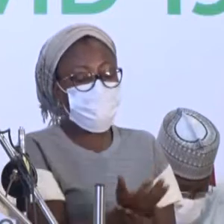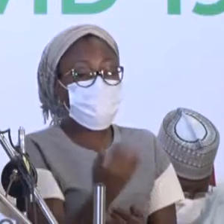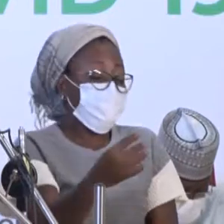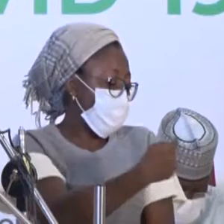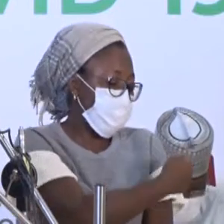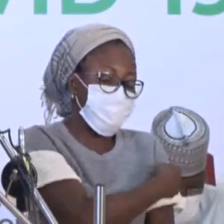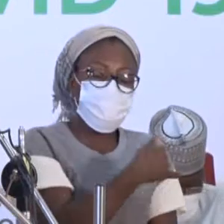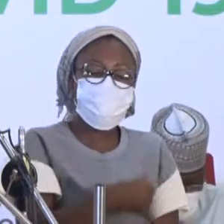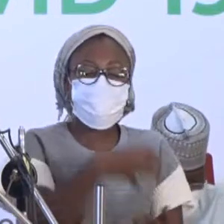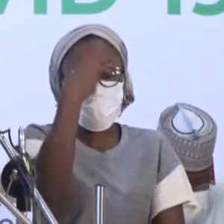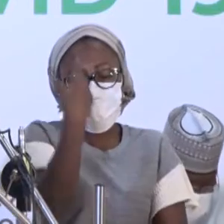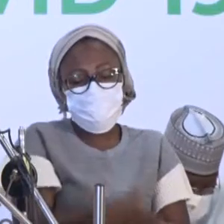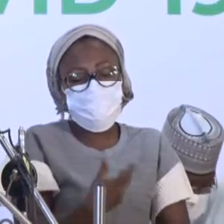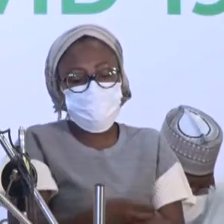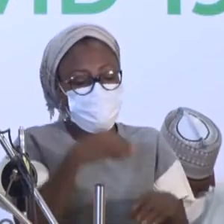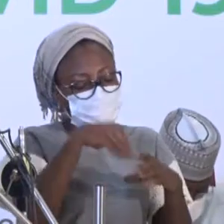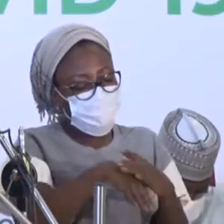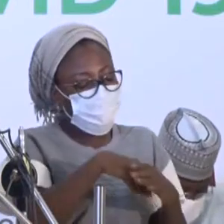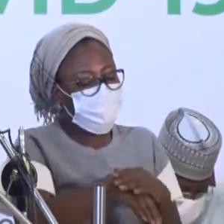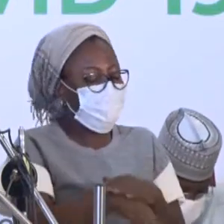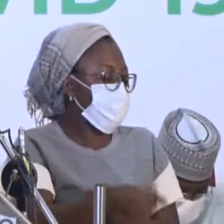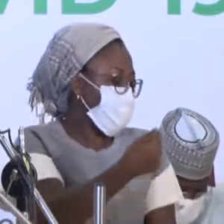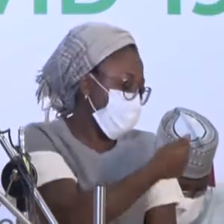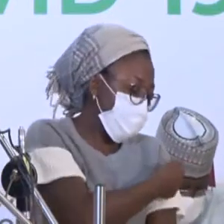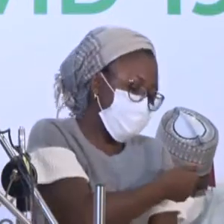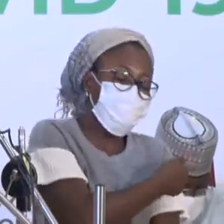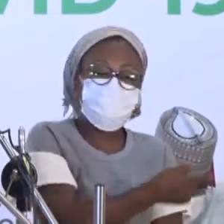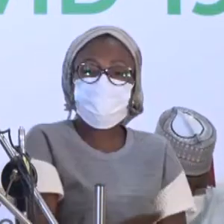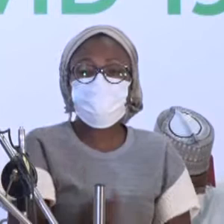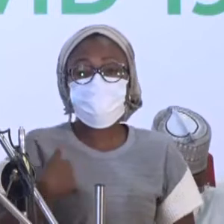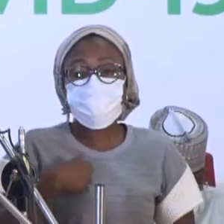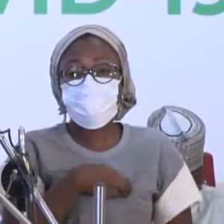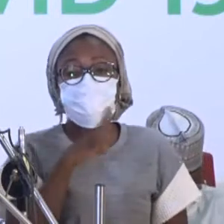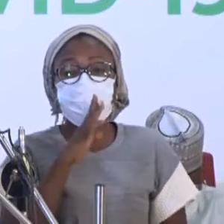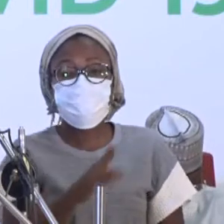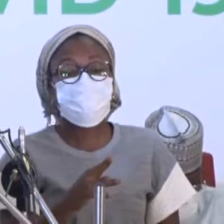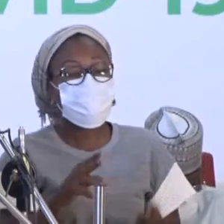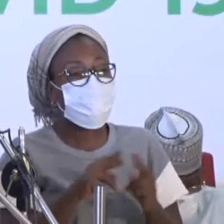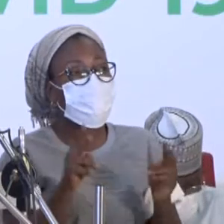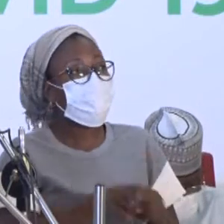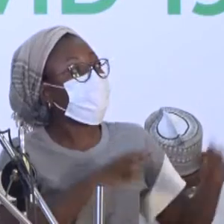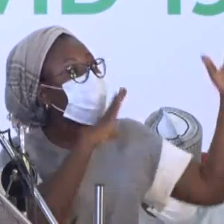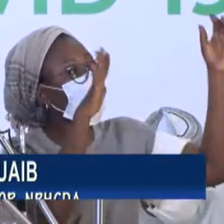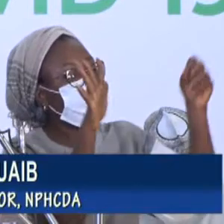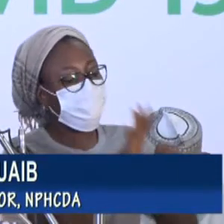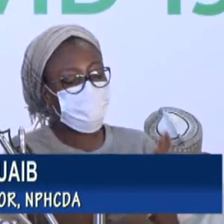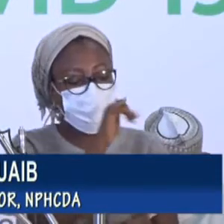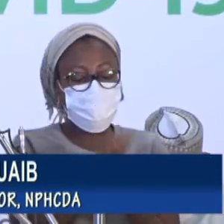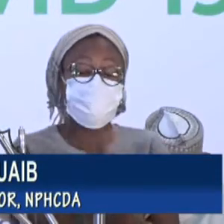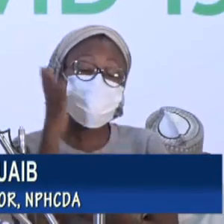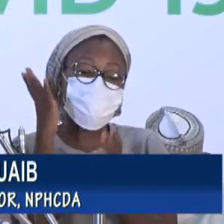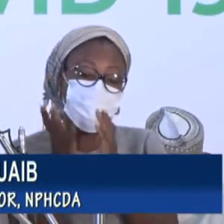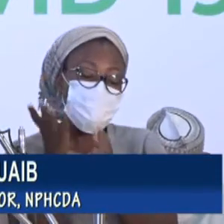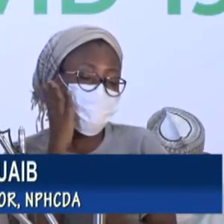and the difficult task of accessing the COVID-19 vaccines, we are optimistic that the experiences